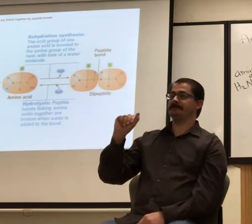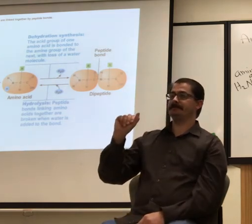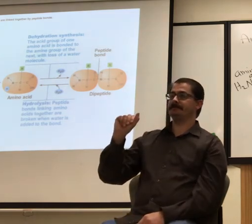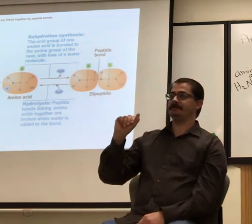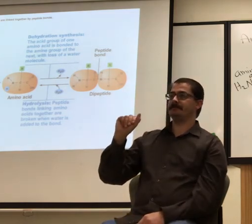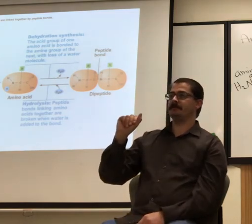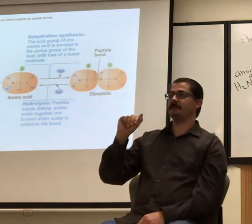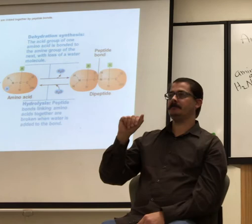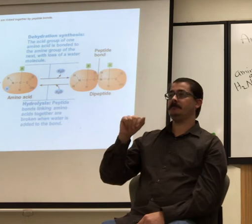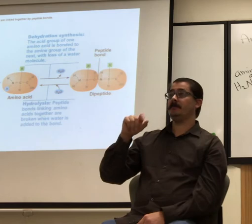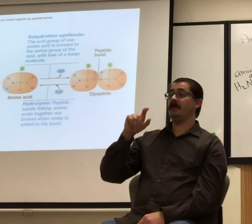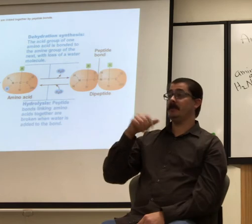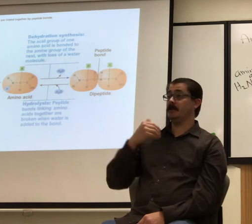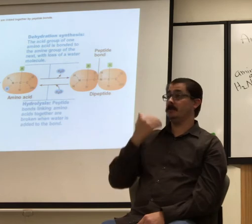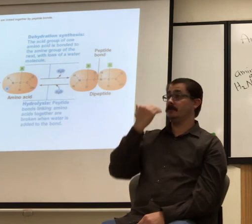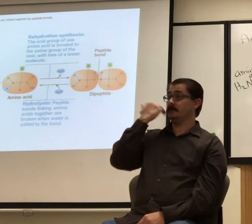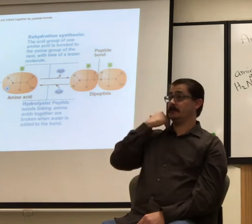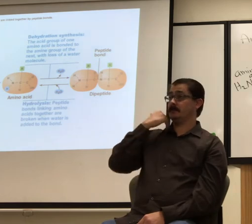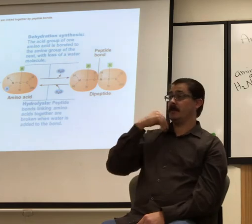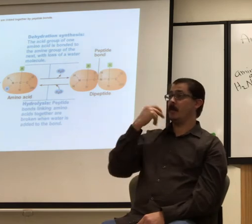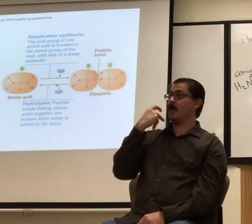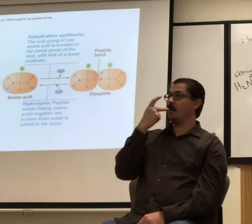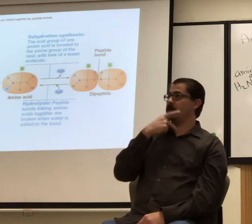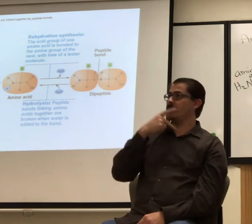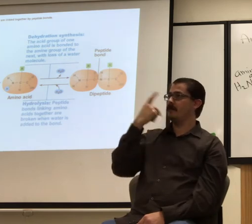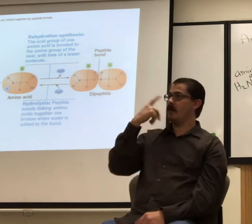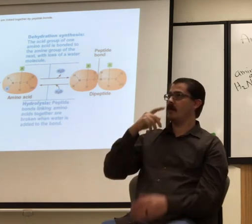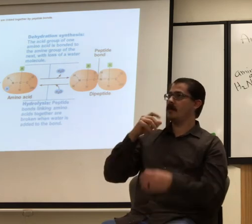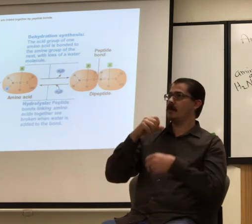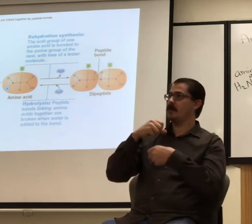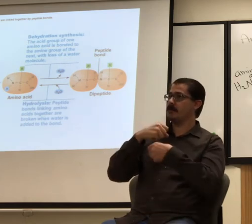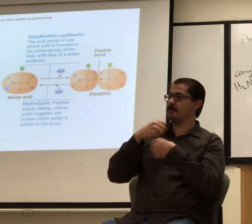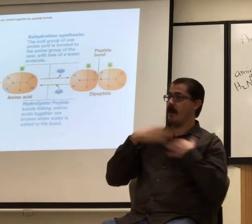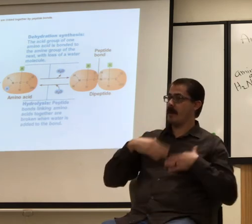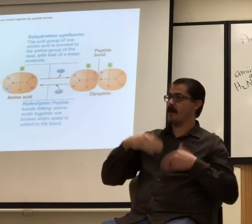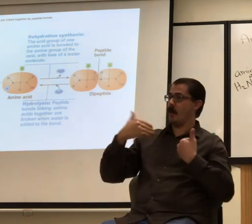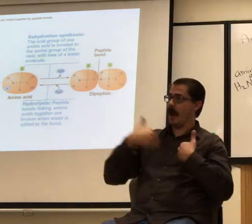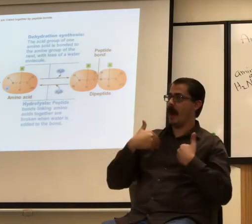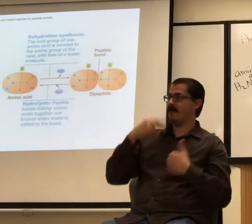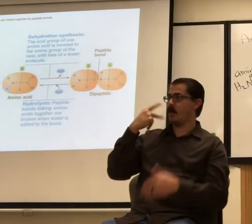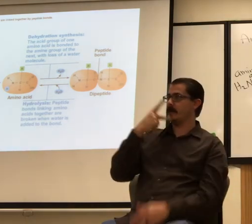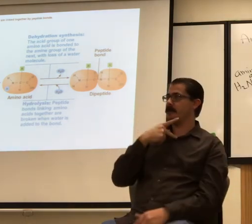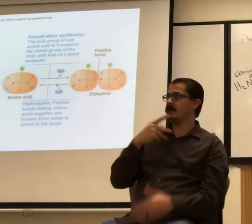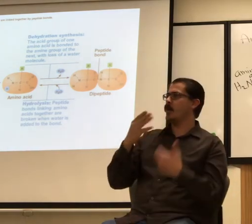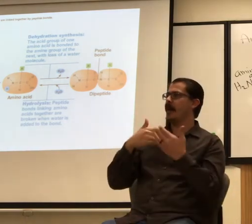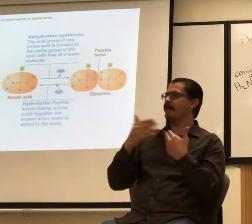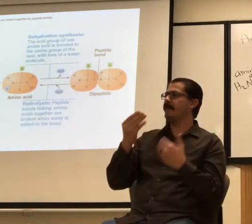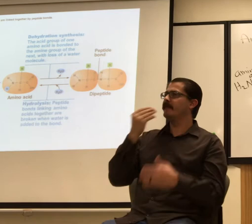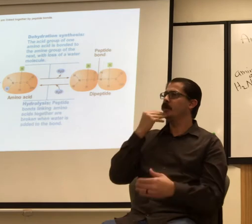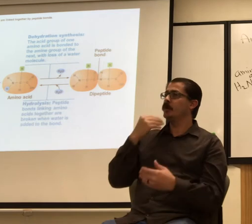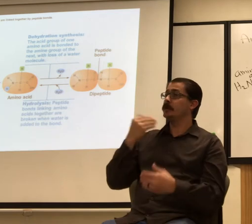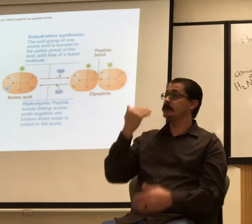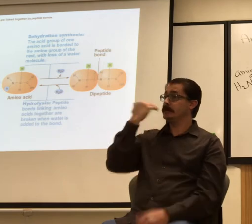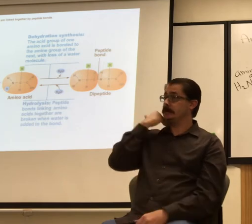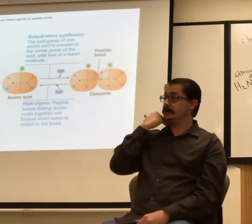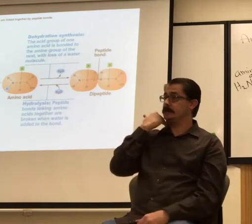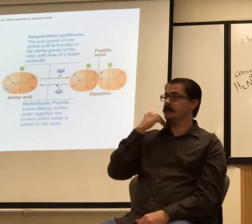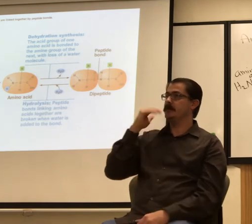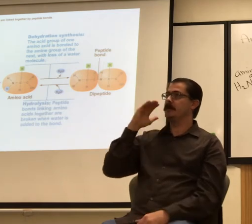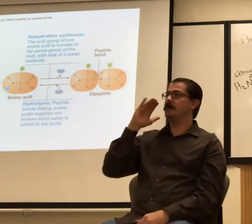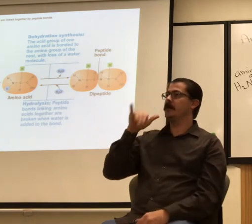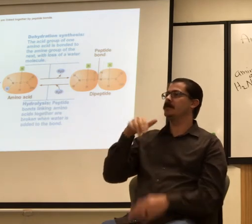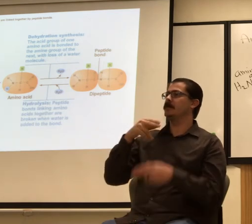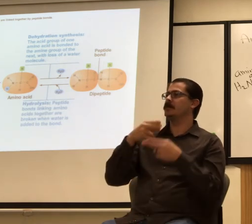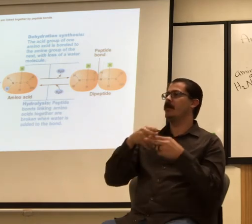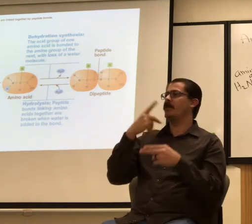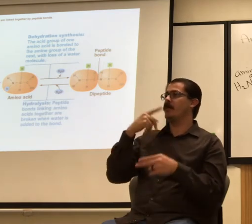you need to ingest protein to get protein, okay? So in the food you eat, there's what's called,